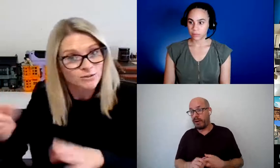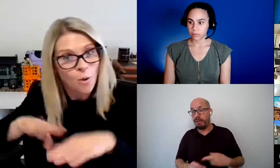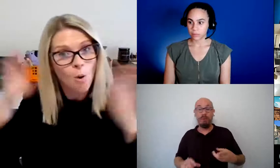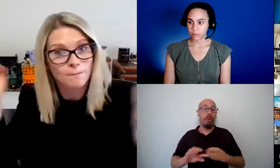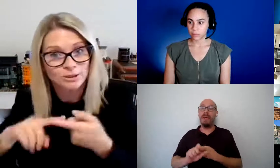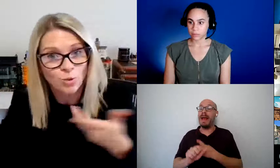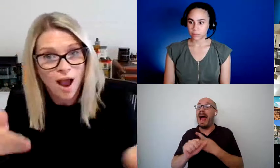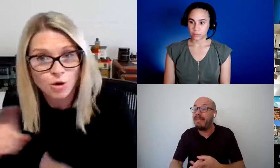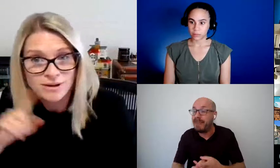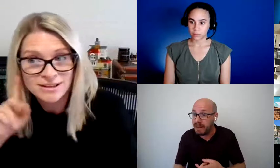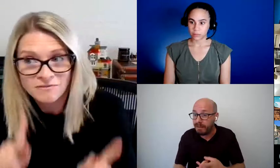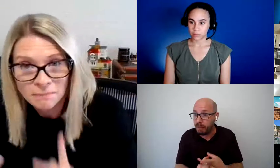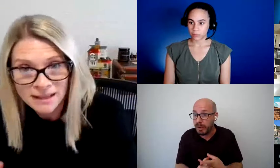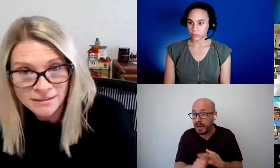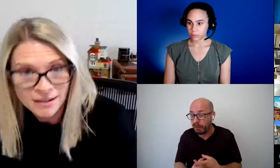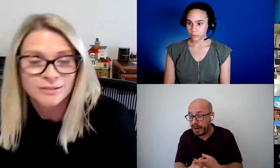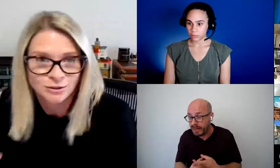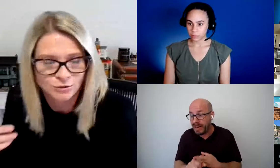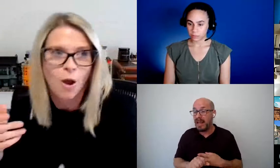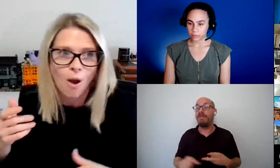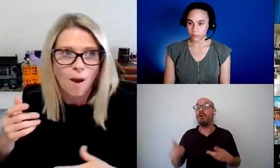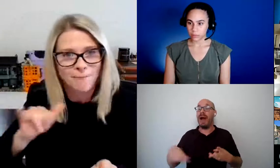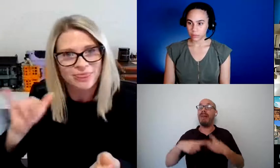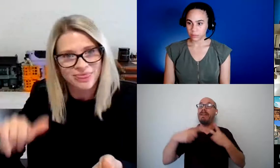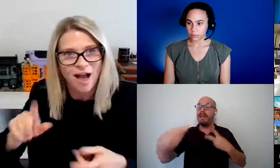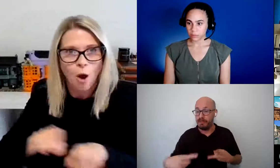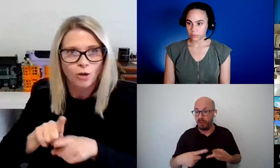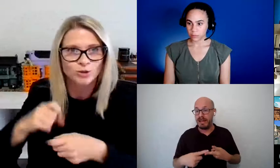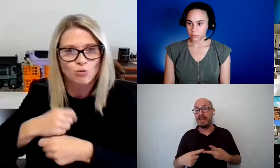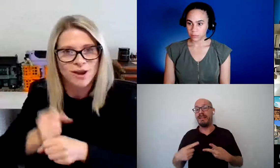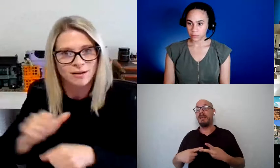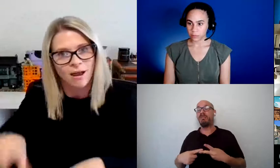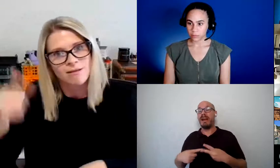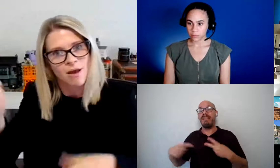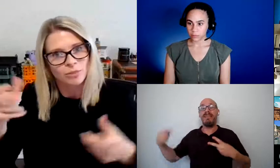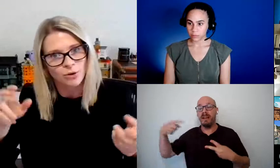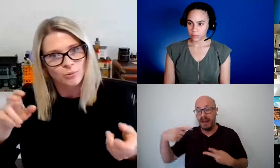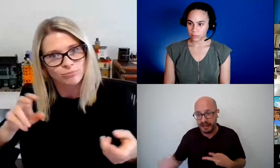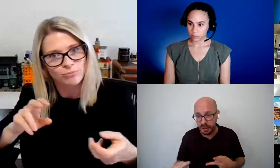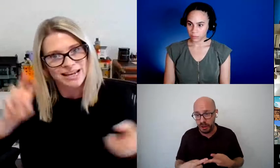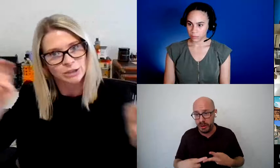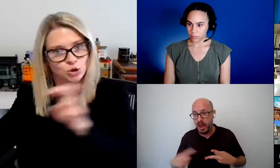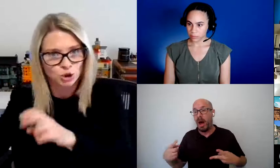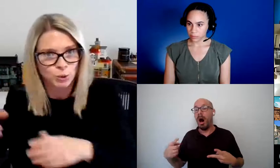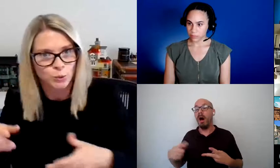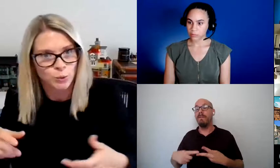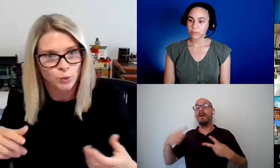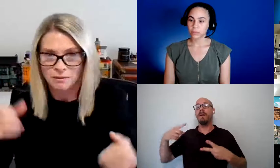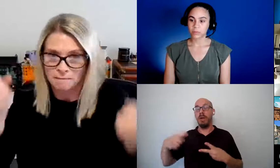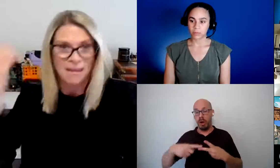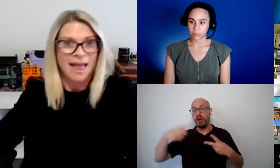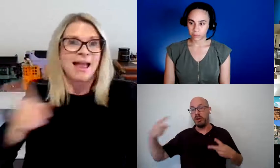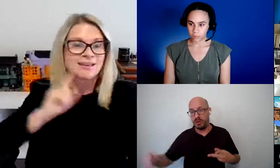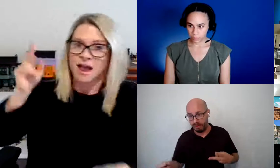for interviews or that has a deaf employee already, if you have a deaf employee that raises the likelihood of, you know, another